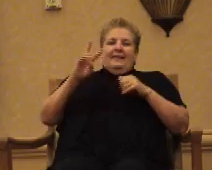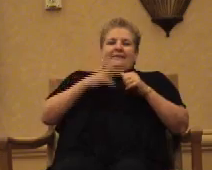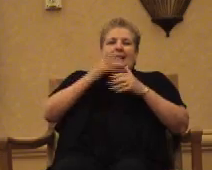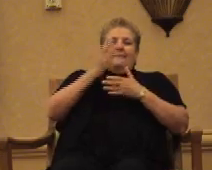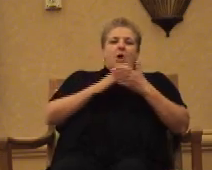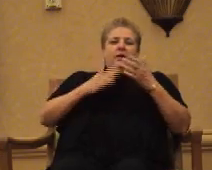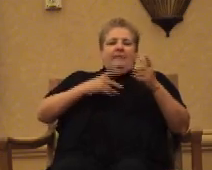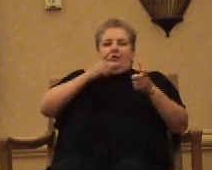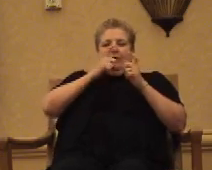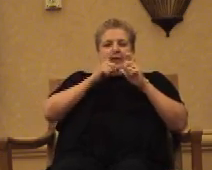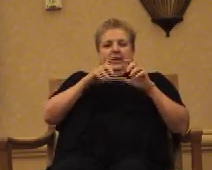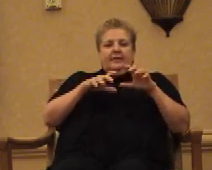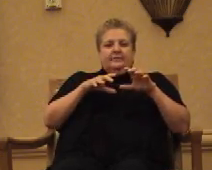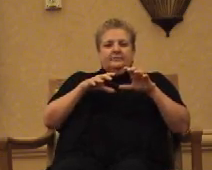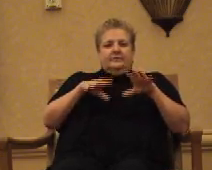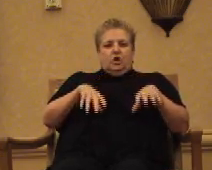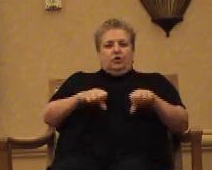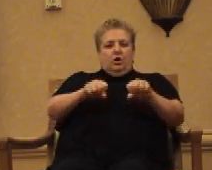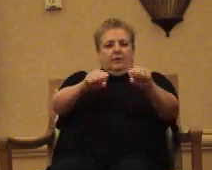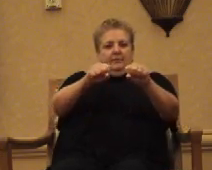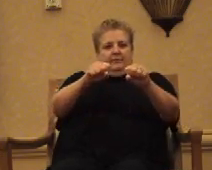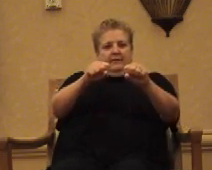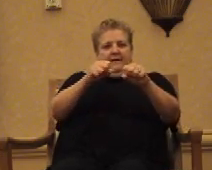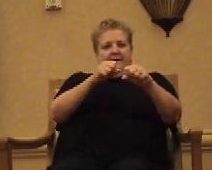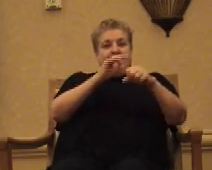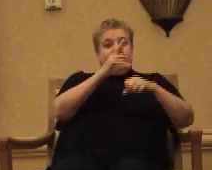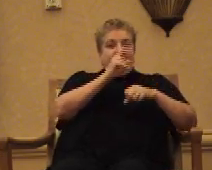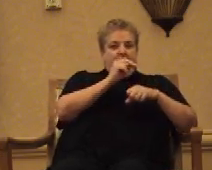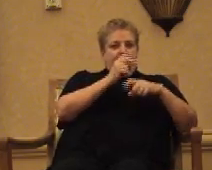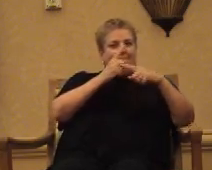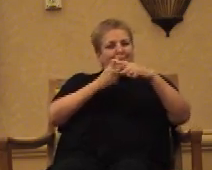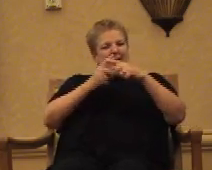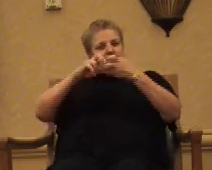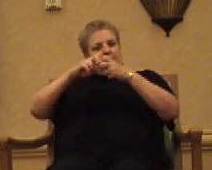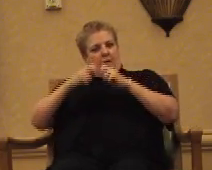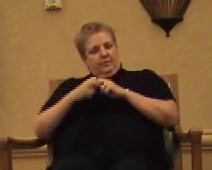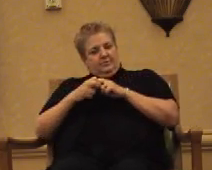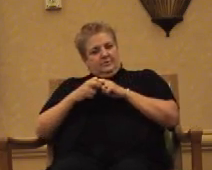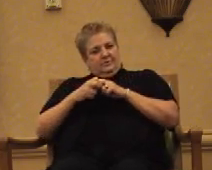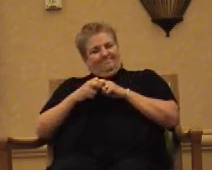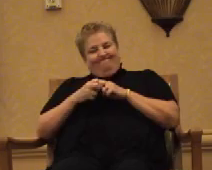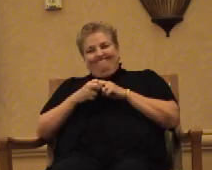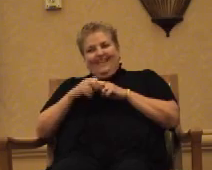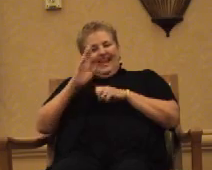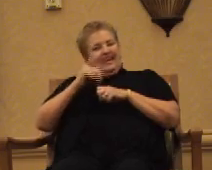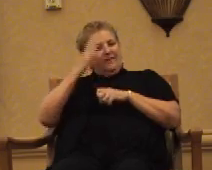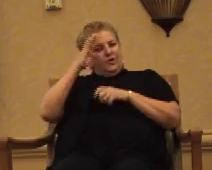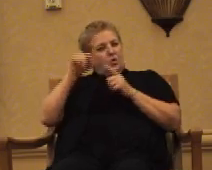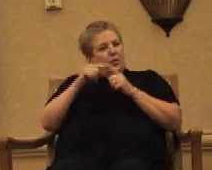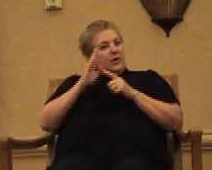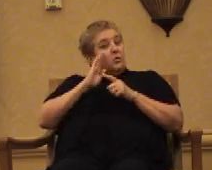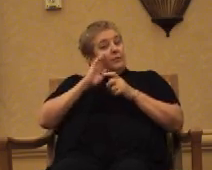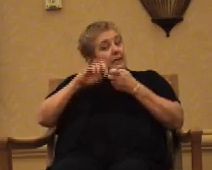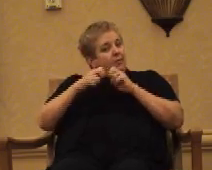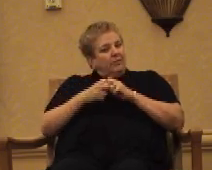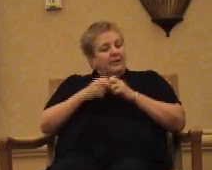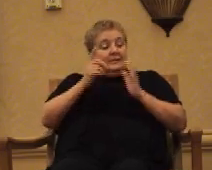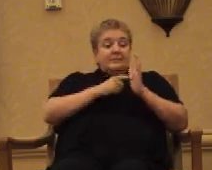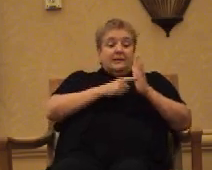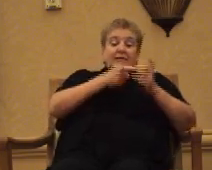And I couldn't predict when the problems would come. You know, sometimes I'd go out and drink and it was really fun. Sometimes I'd go out and drink and it was